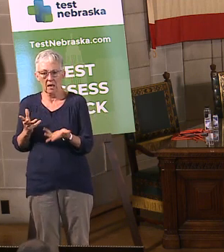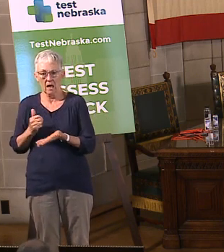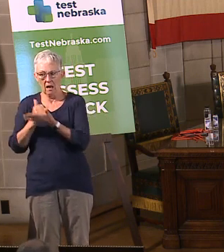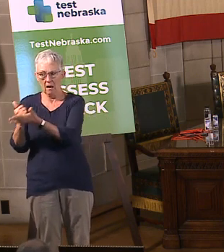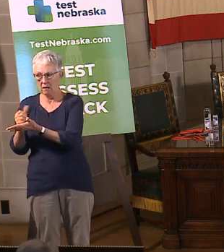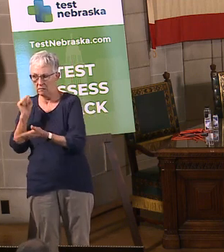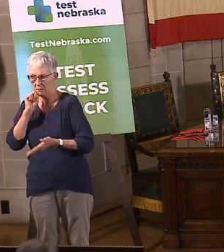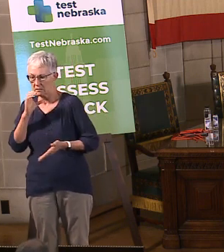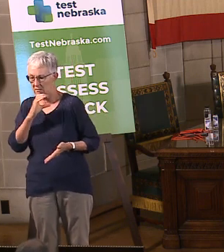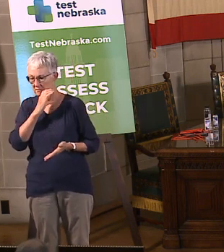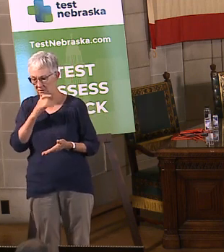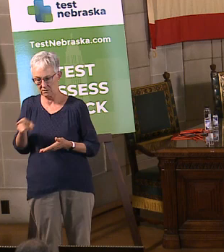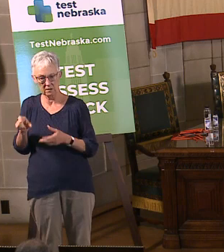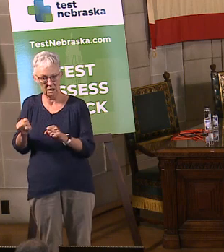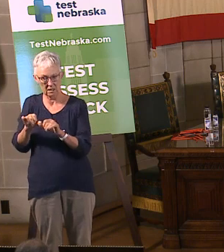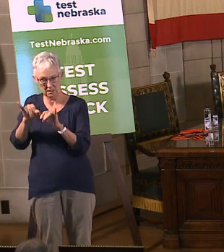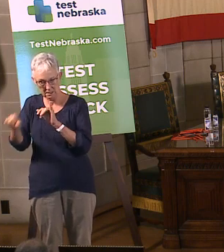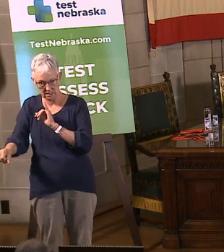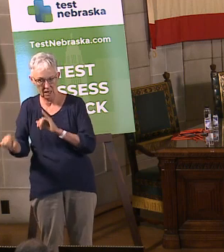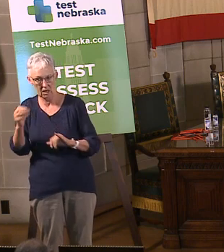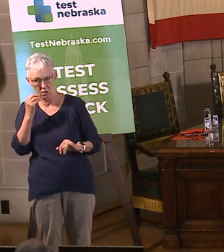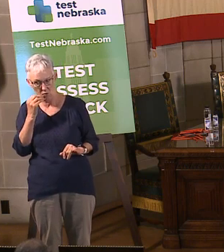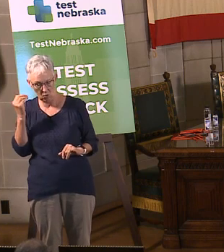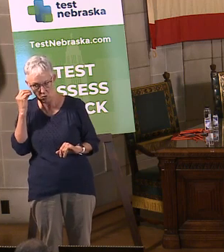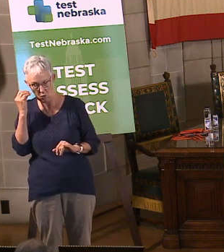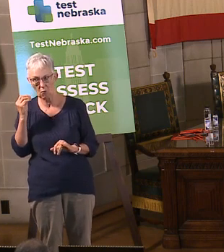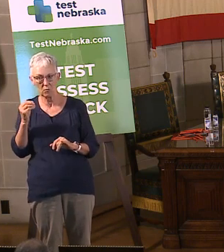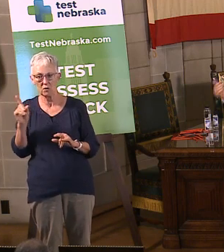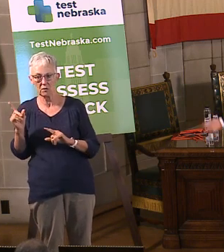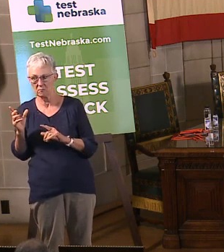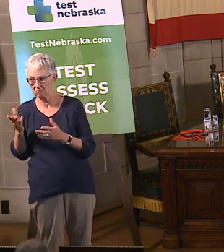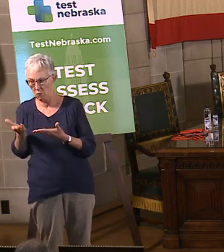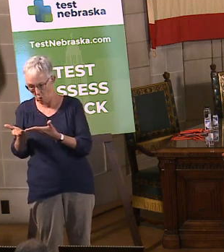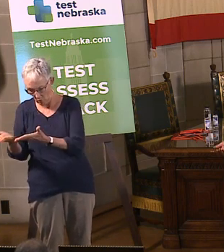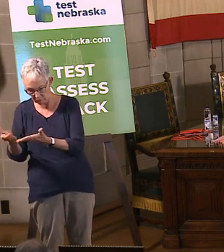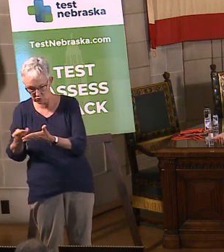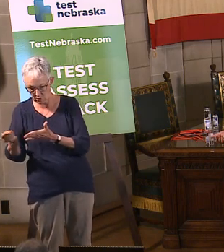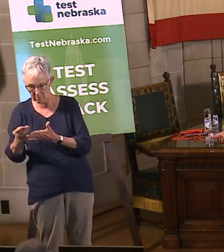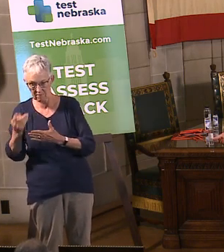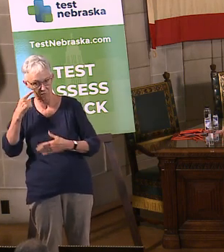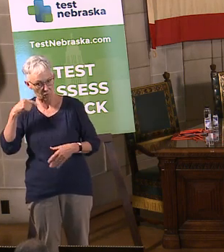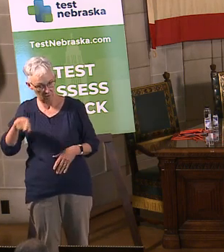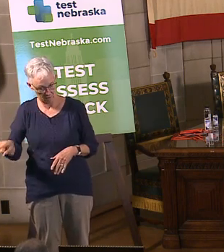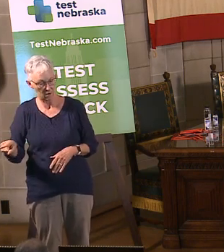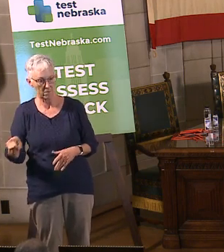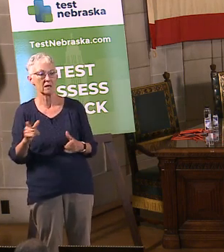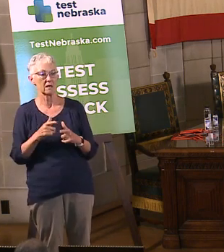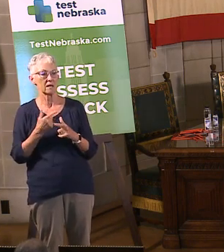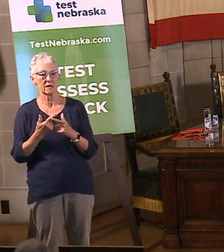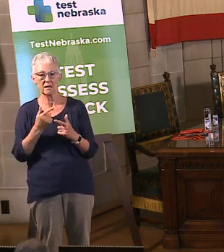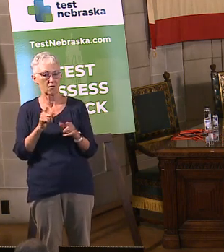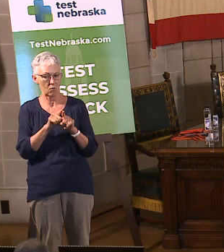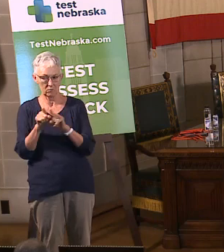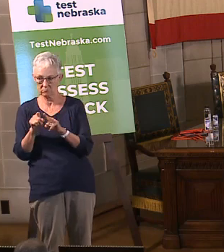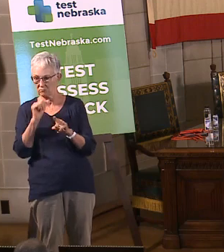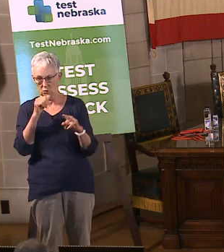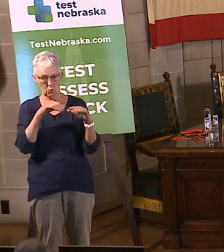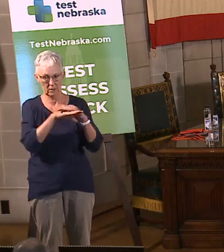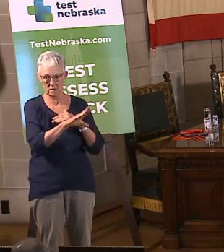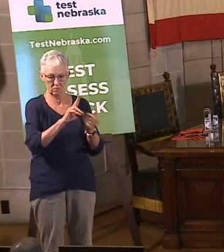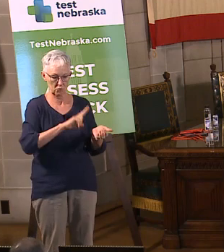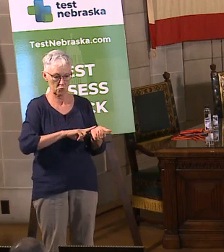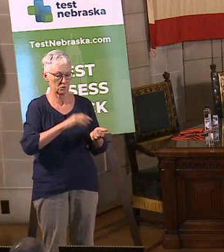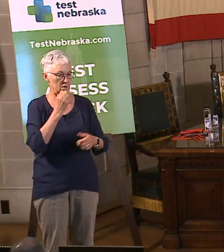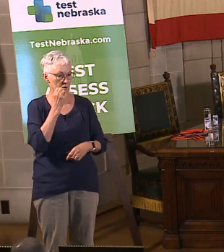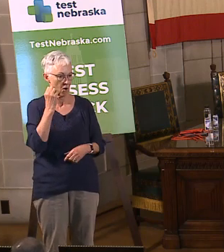home. Go shop for them, but don't go visit them in a long-term care facility, and we're going to talk a little bit more about that a little bit later here. And then number 6